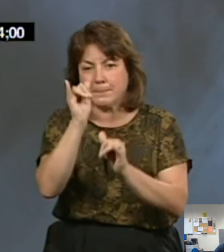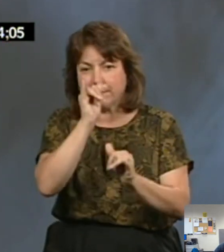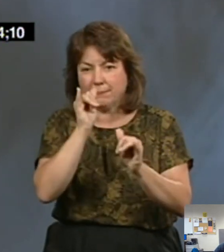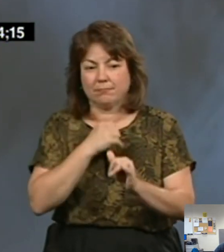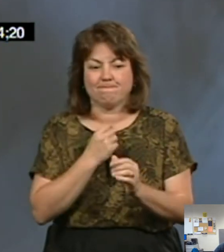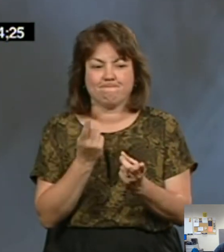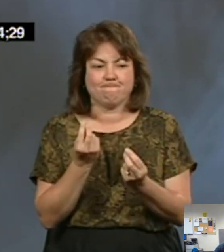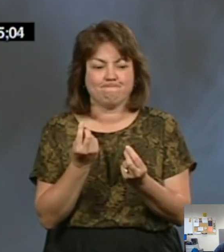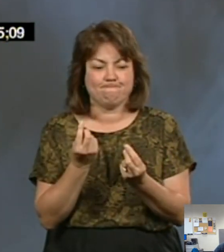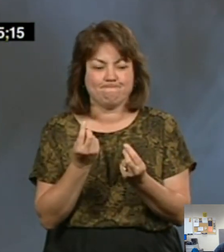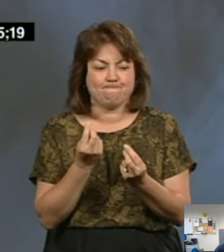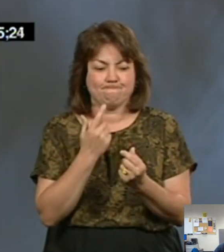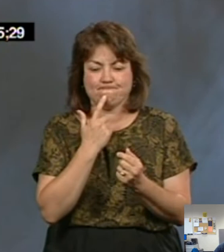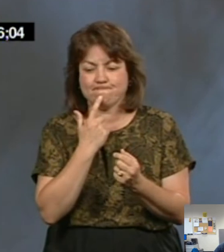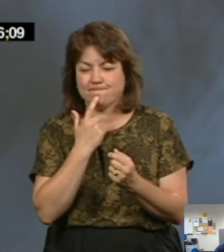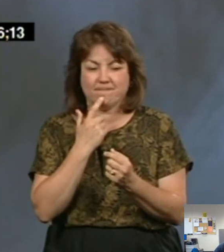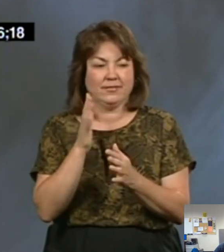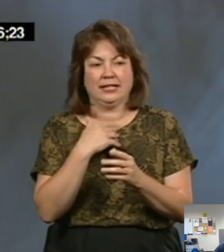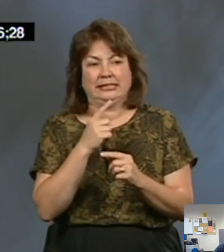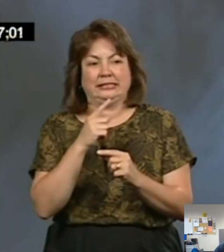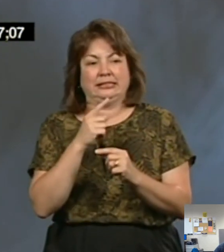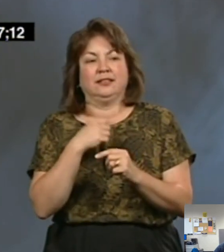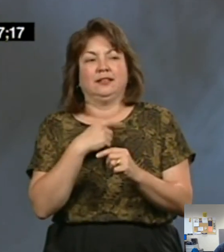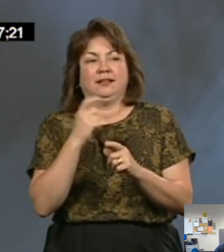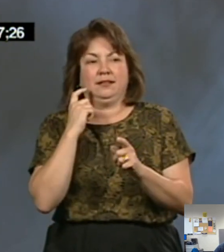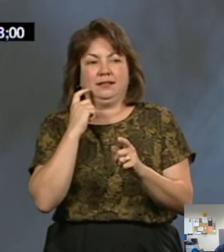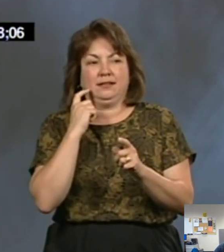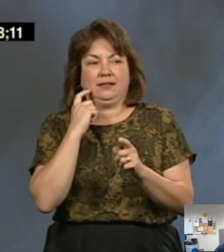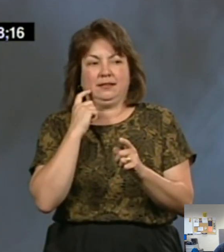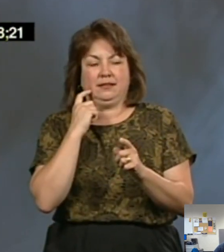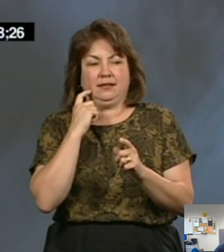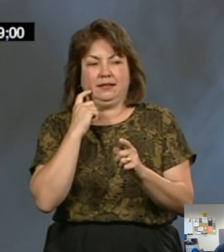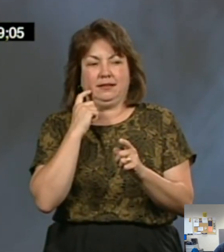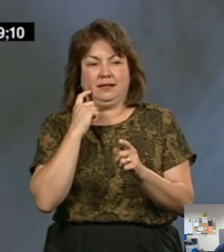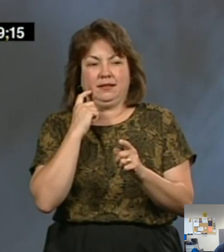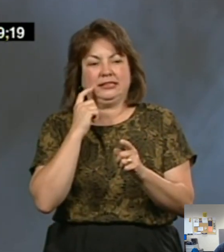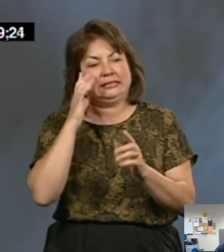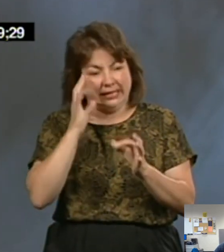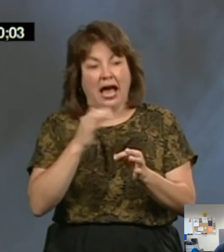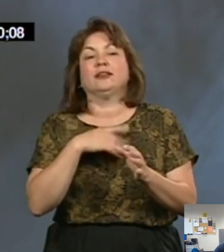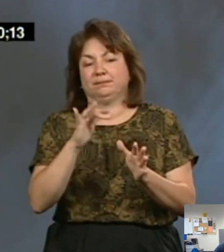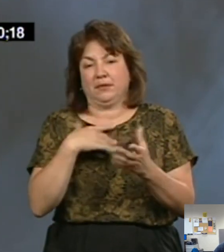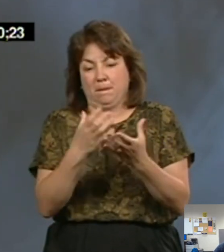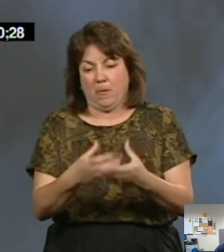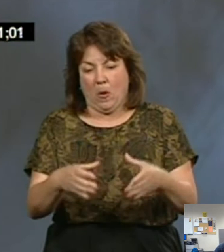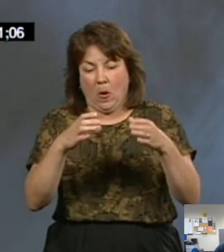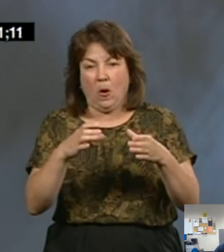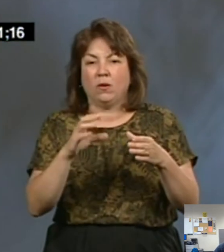sensation, just continued to increase. And I was stuck. I was trying to figure out what I should do. But,